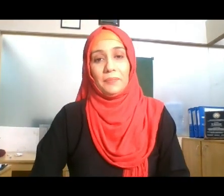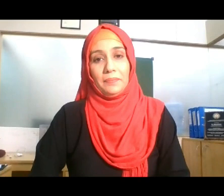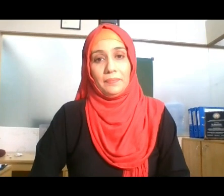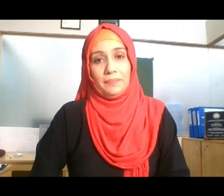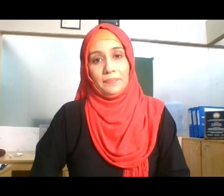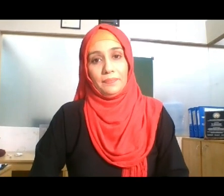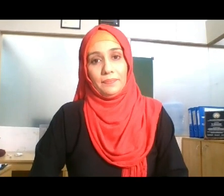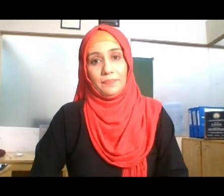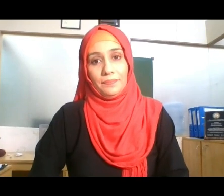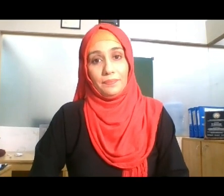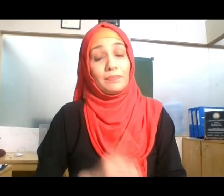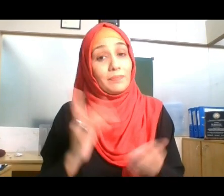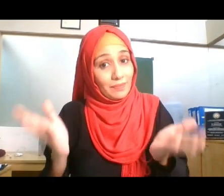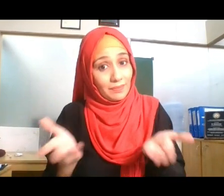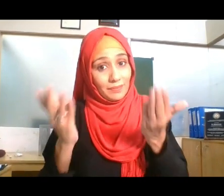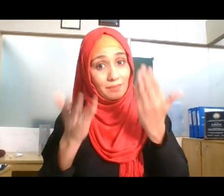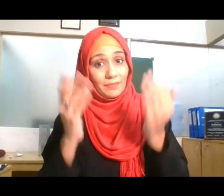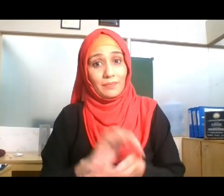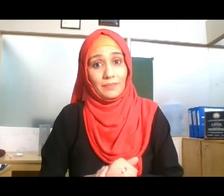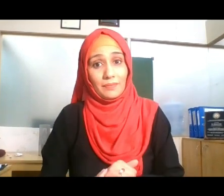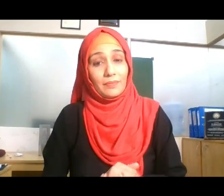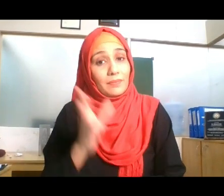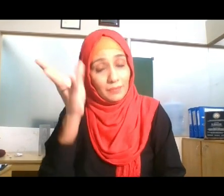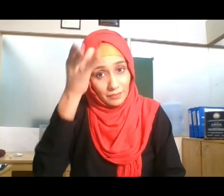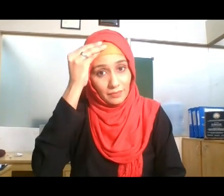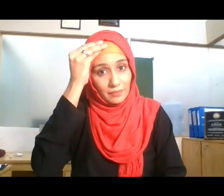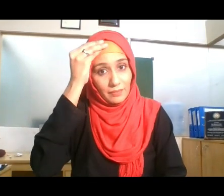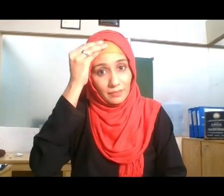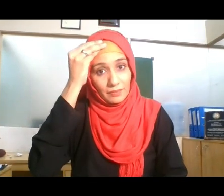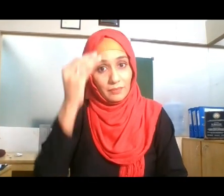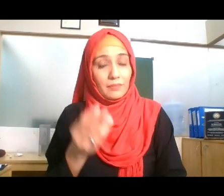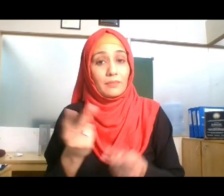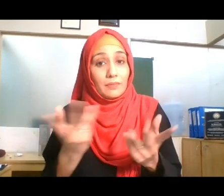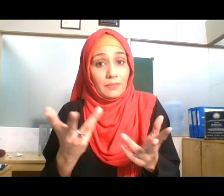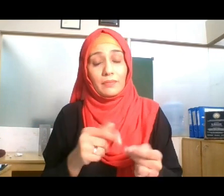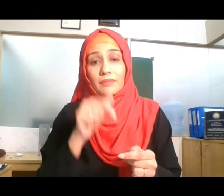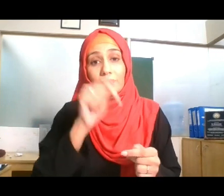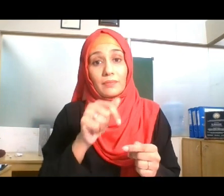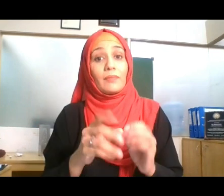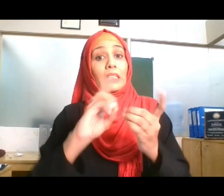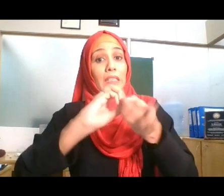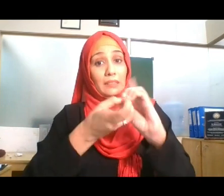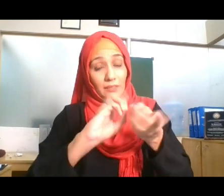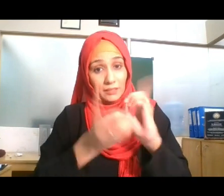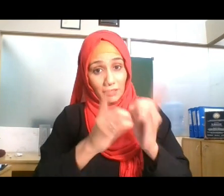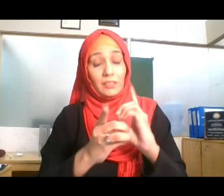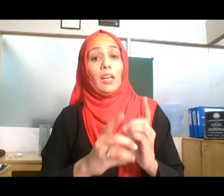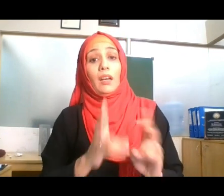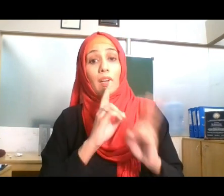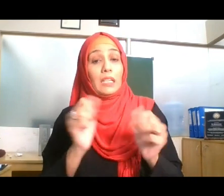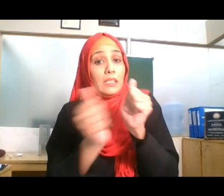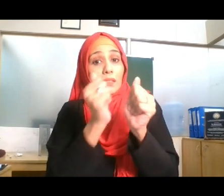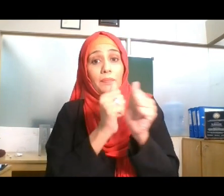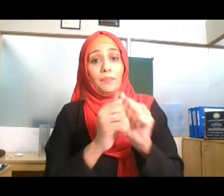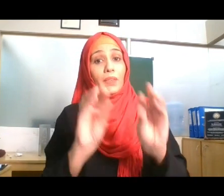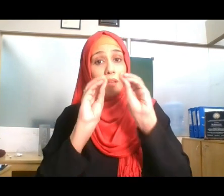And to promote this ethos of responsibility, we're investing in providing digital literacy to users to help